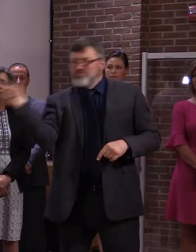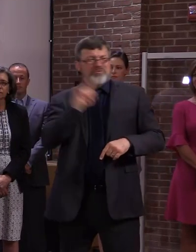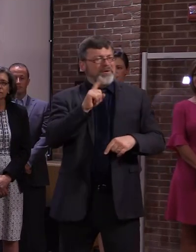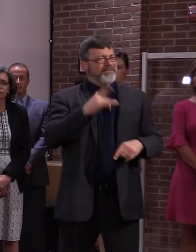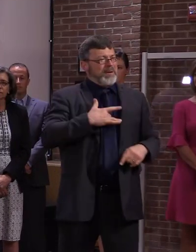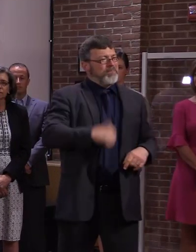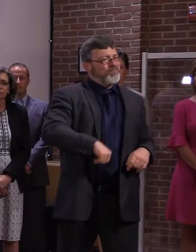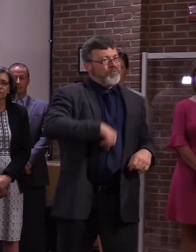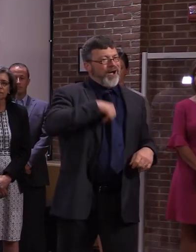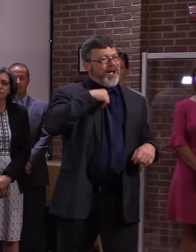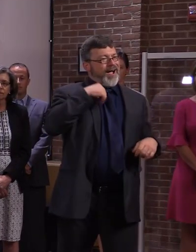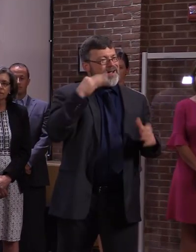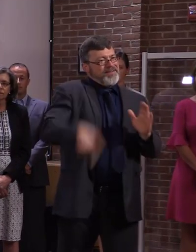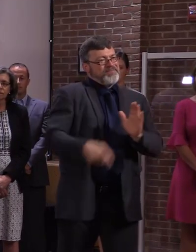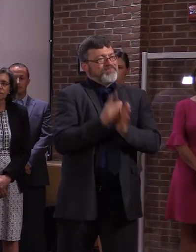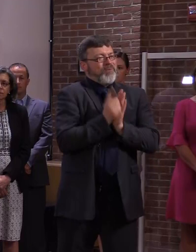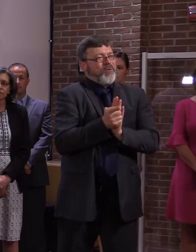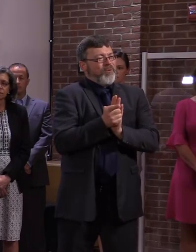am.